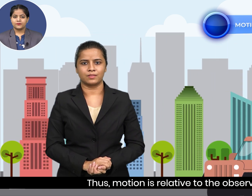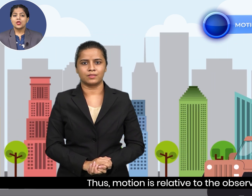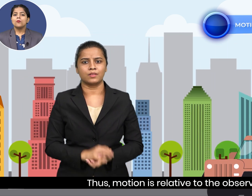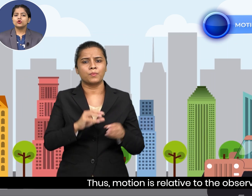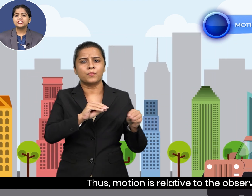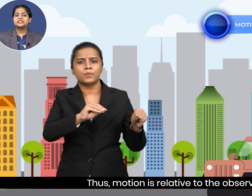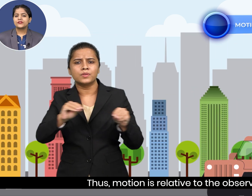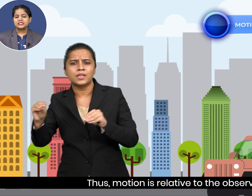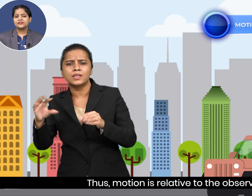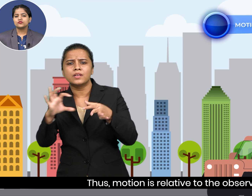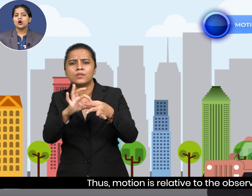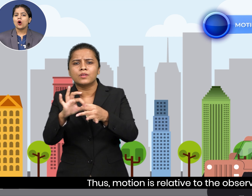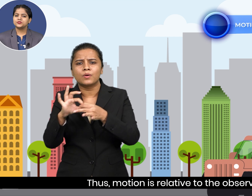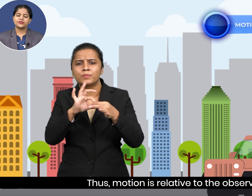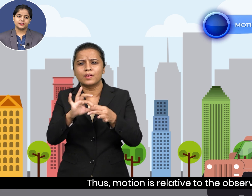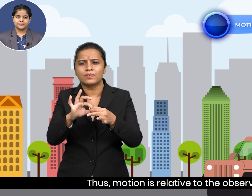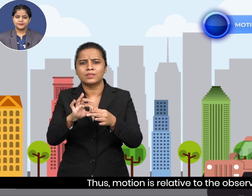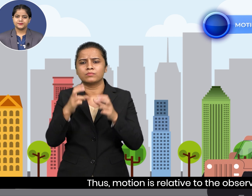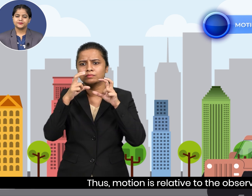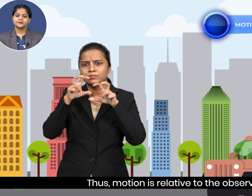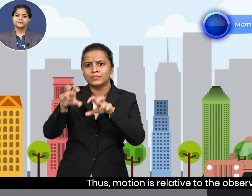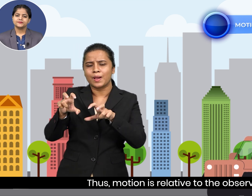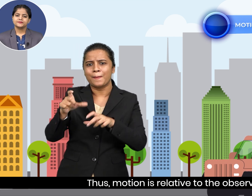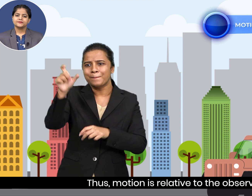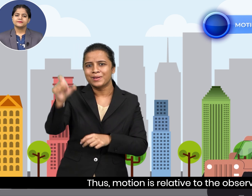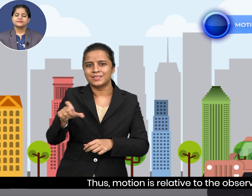Thus, motion is relative to the observer.